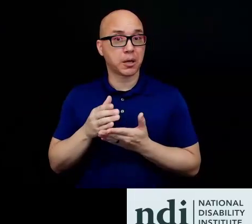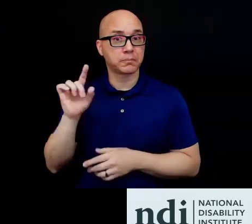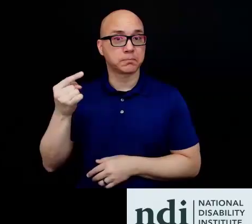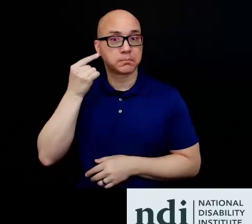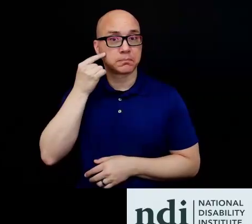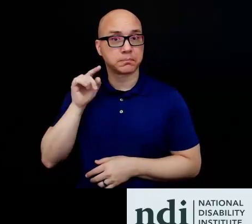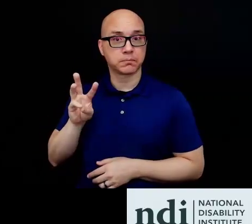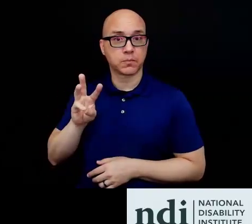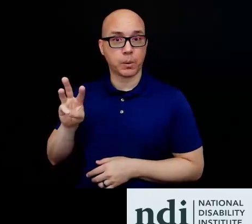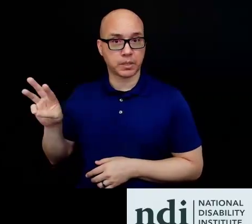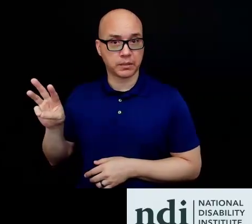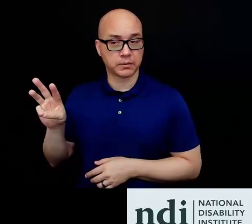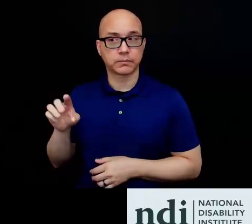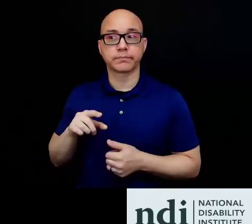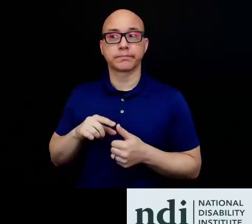recommend. Grants.gov